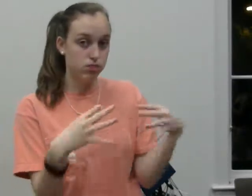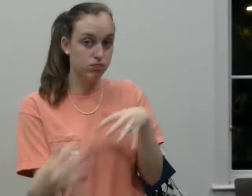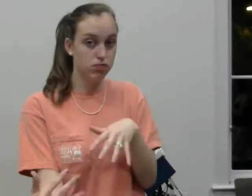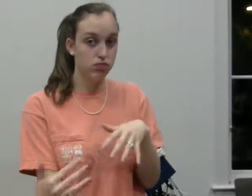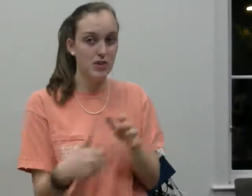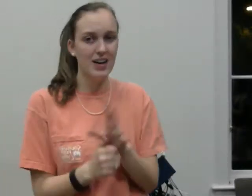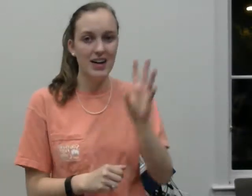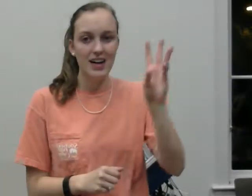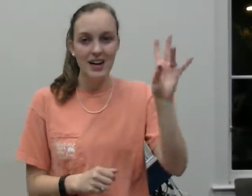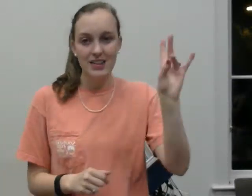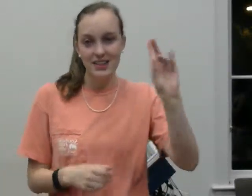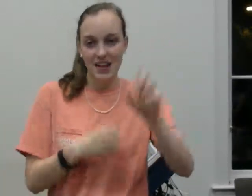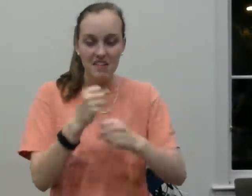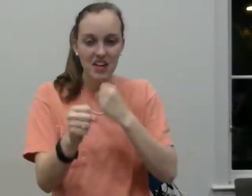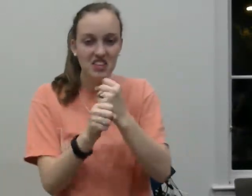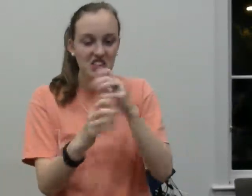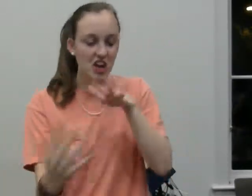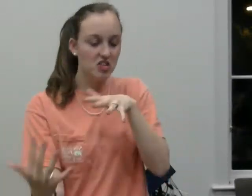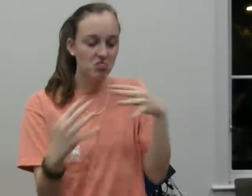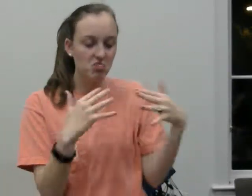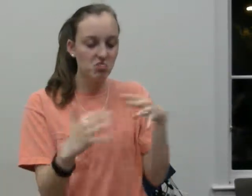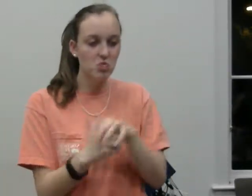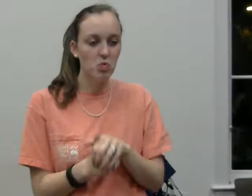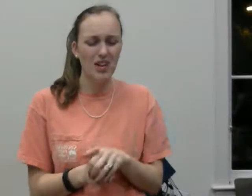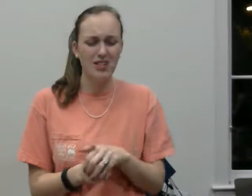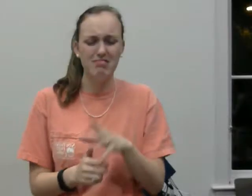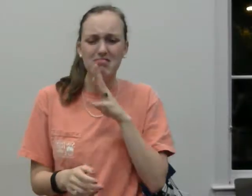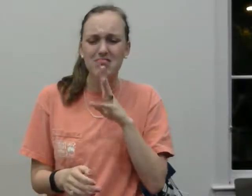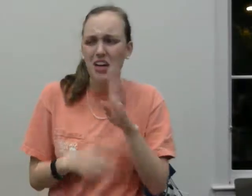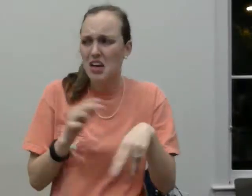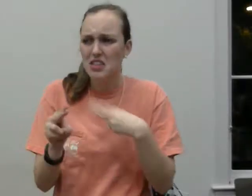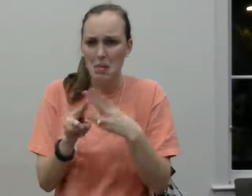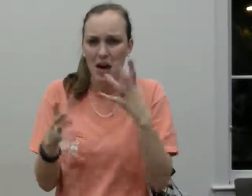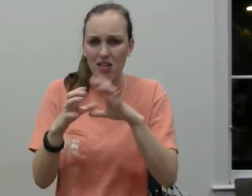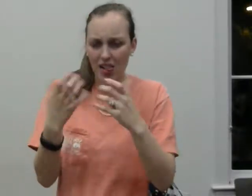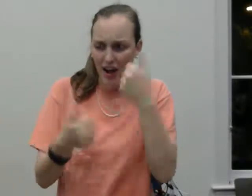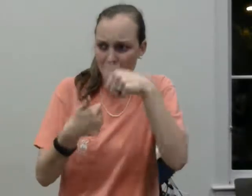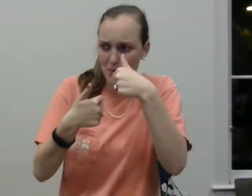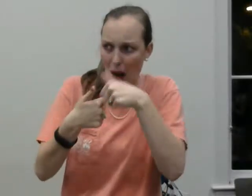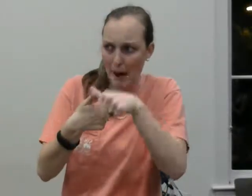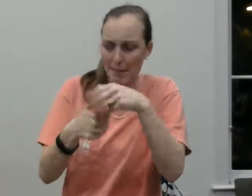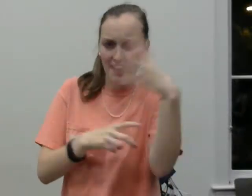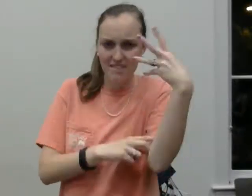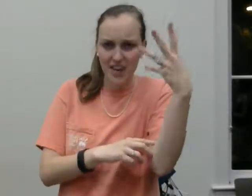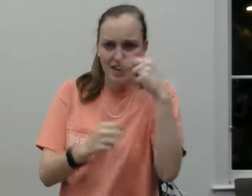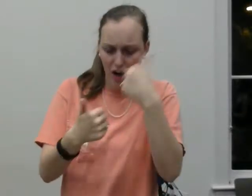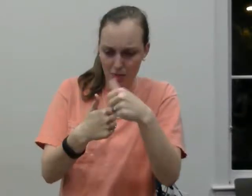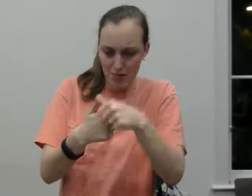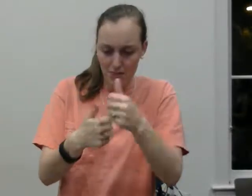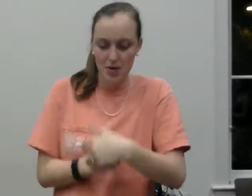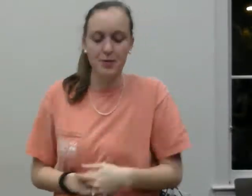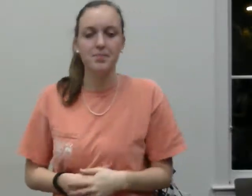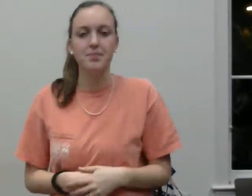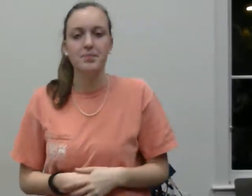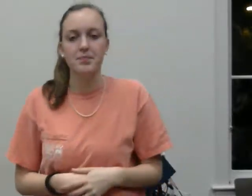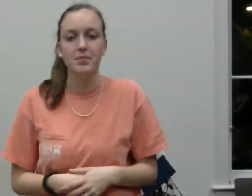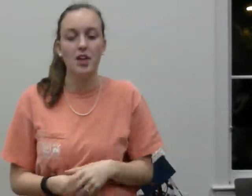class, watched the other puppet show video about that. The British were victorious. They won. And after the French and Indian War,